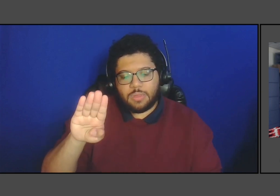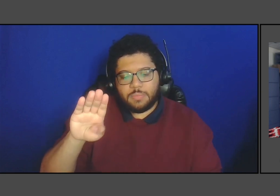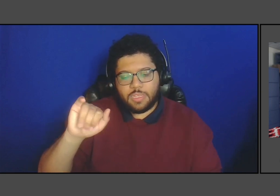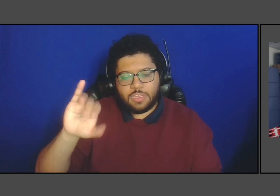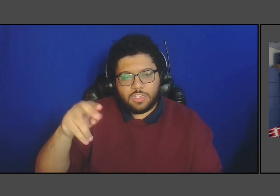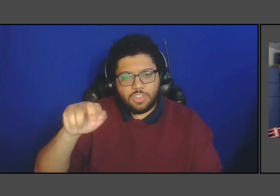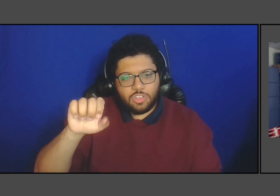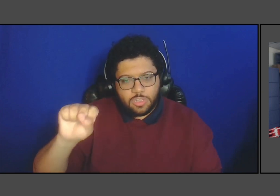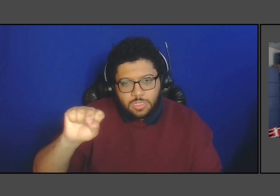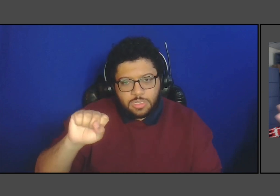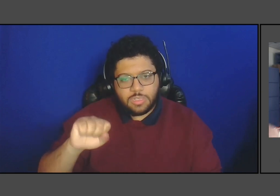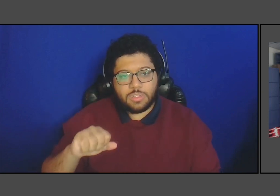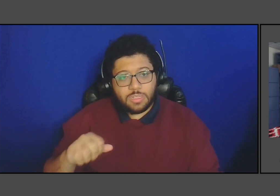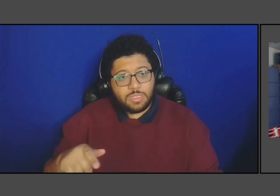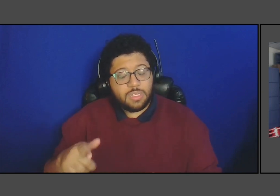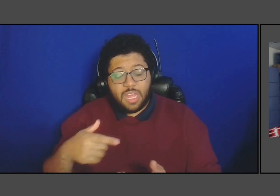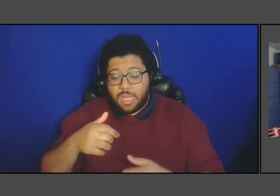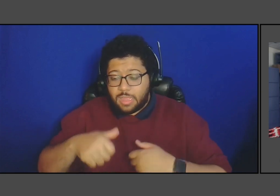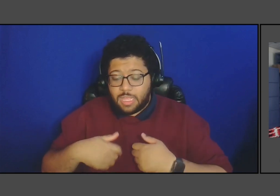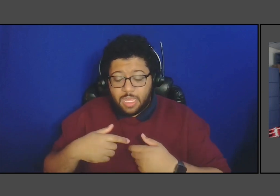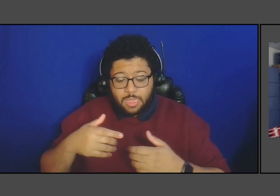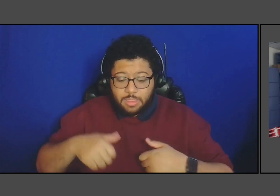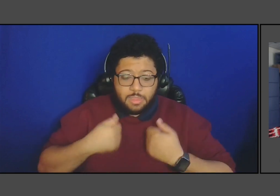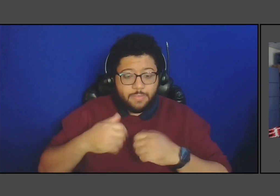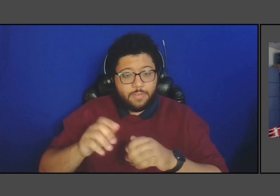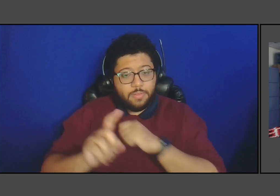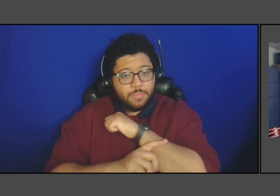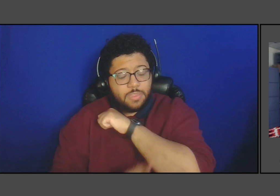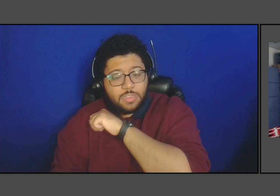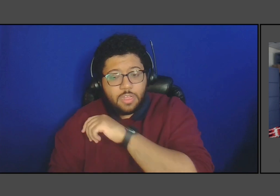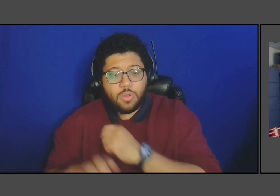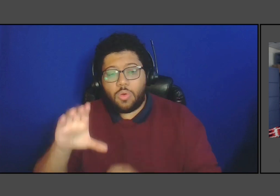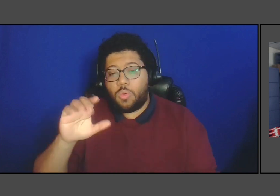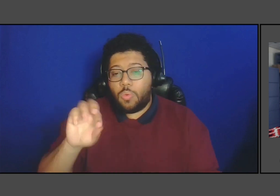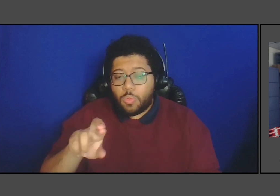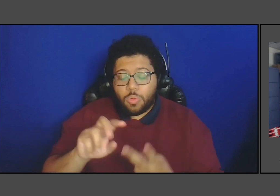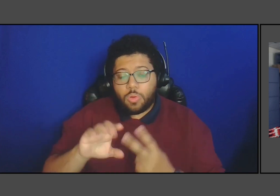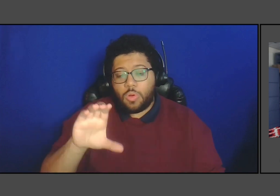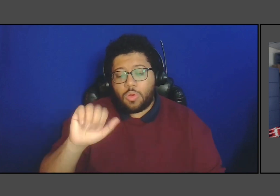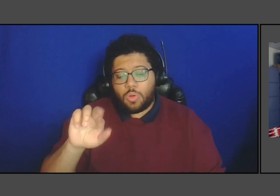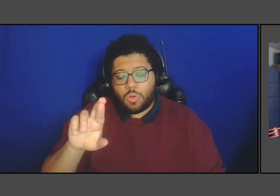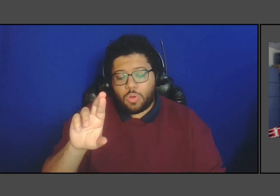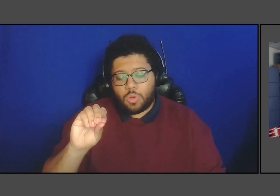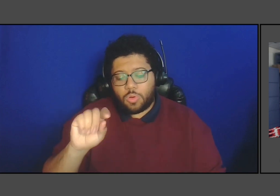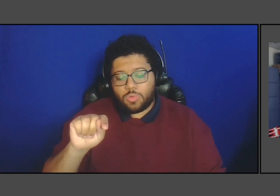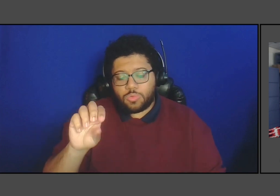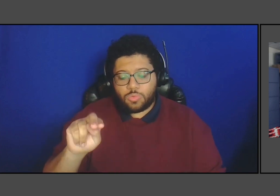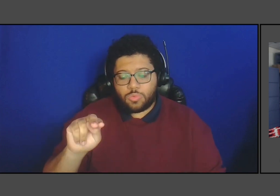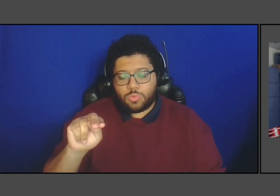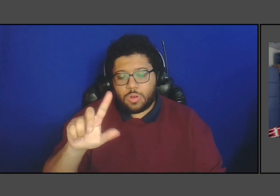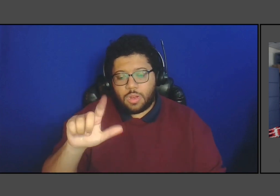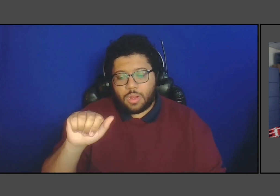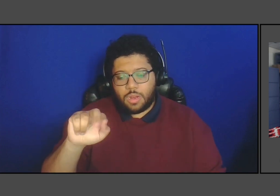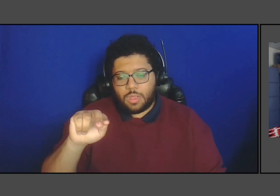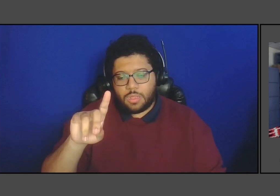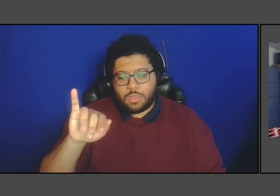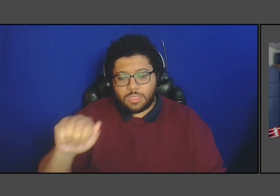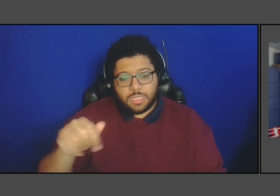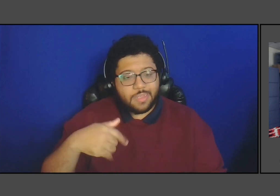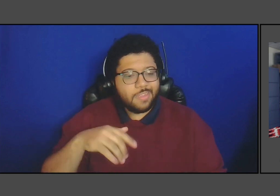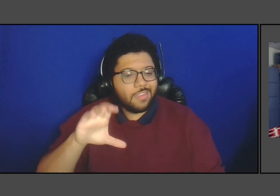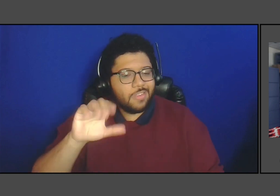or Cartonlandia, which were carton homes that were villages in themselves in very urban areas of